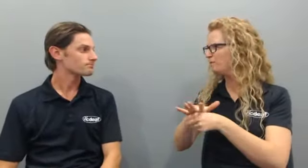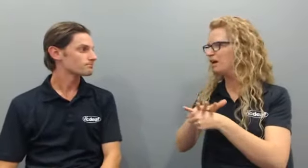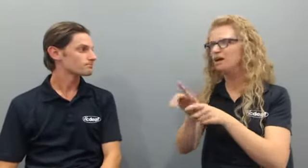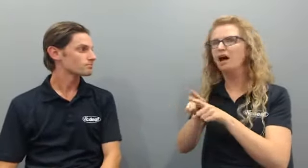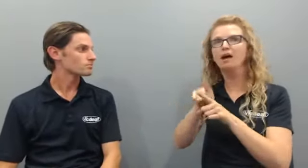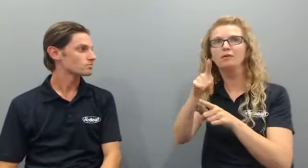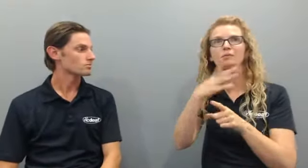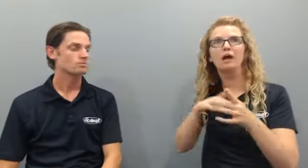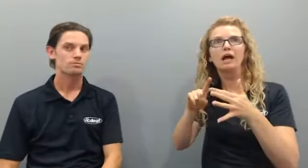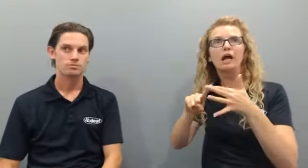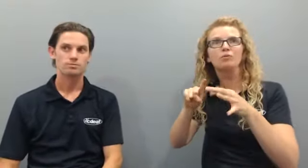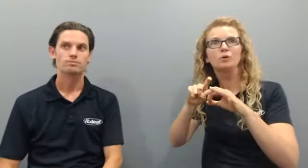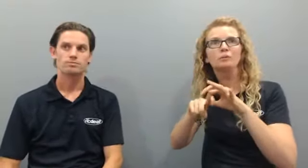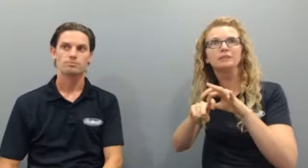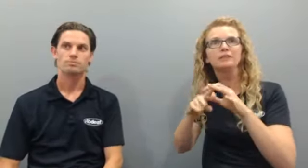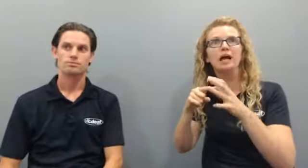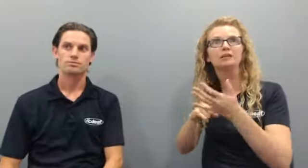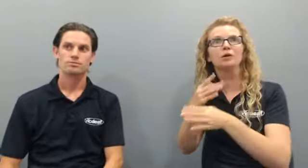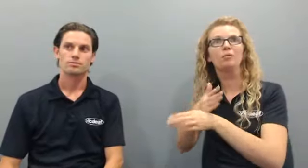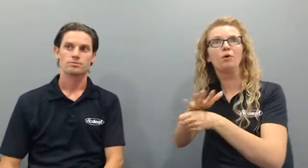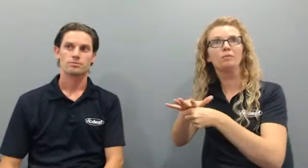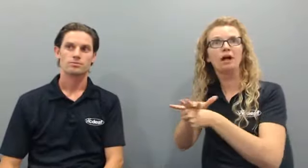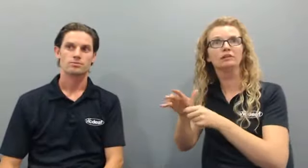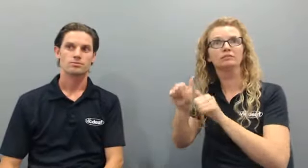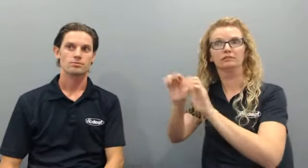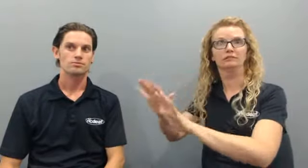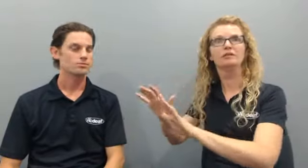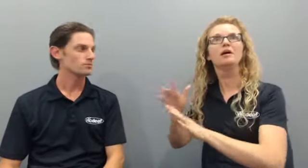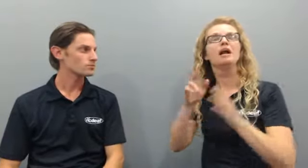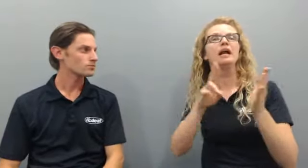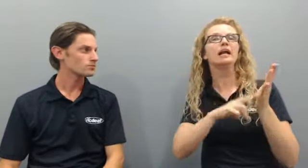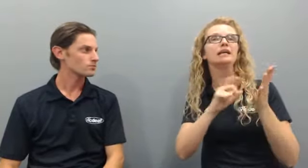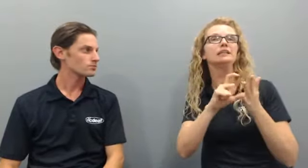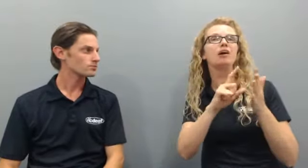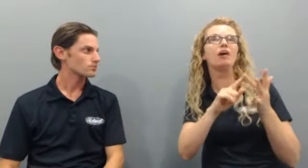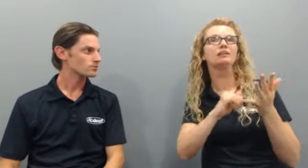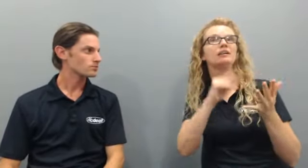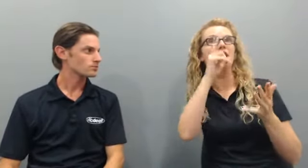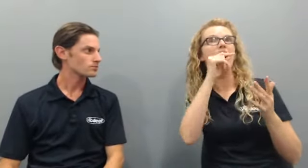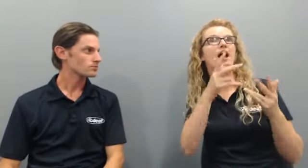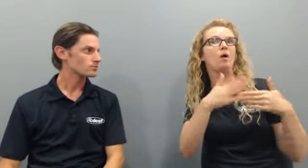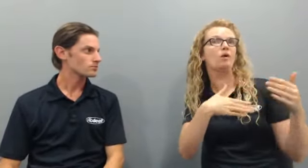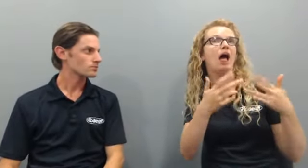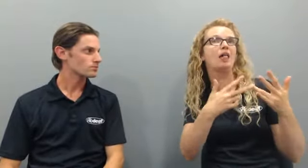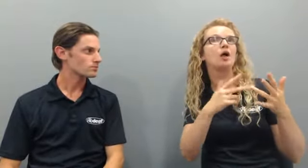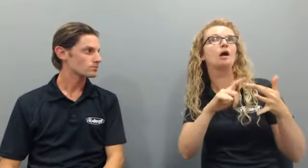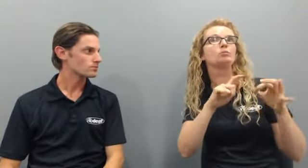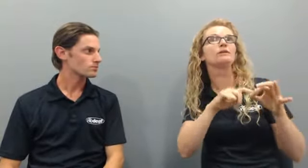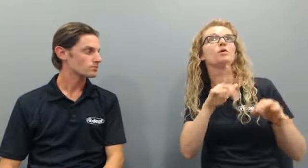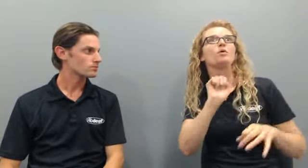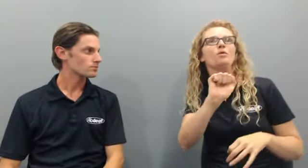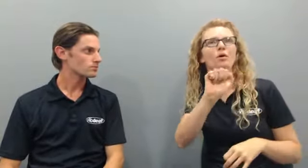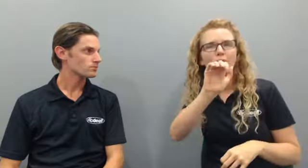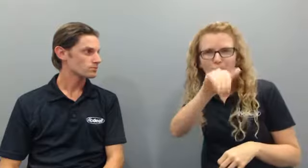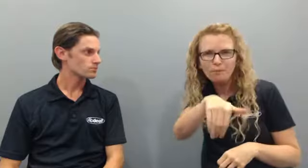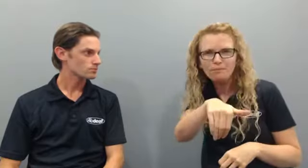EAF focuses on workplace adjustments. You may need equipment at work. The NDIS can focus on other equipment